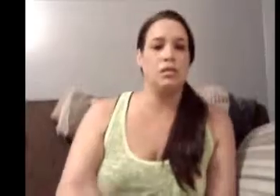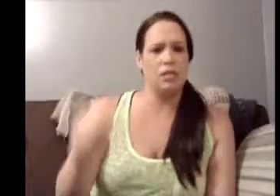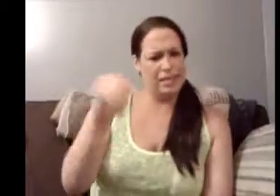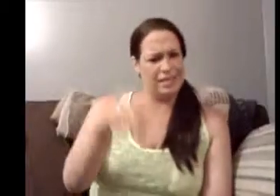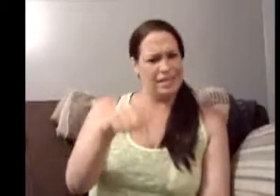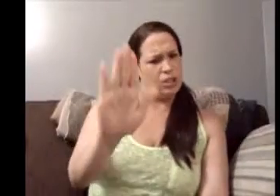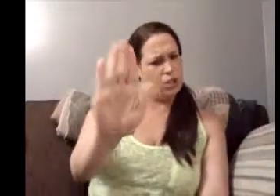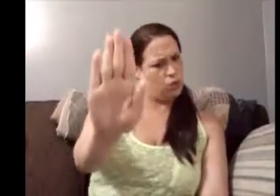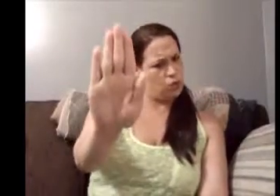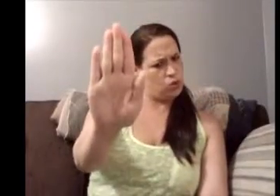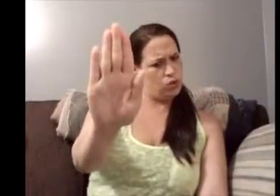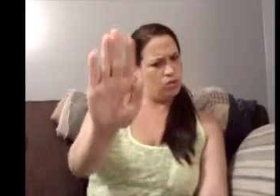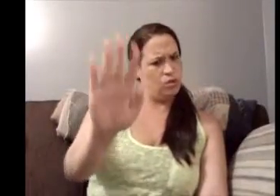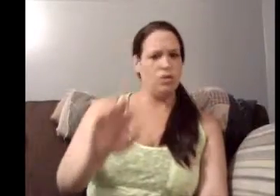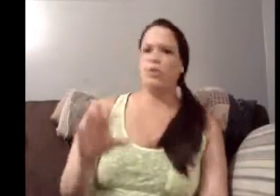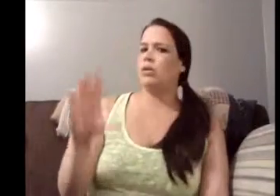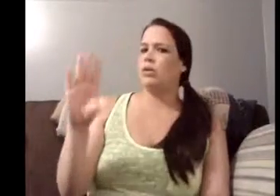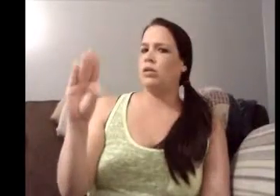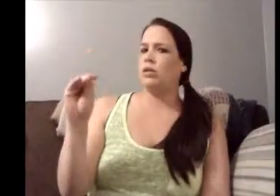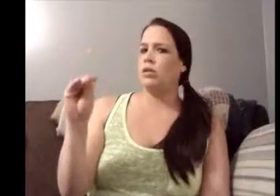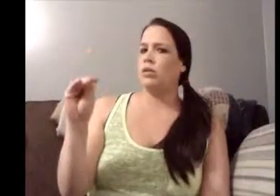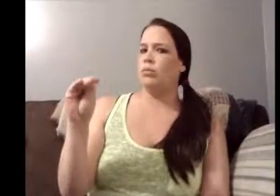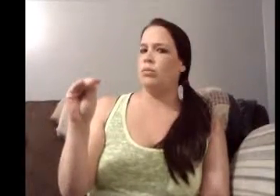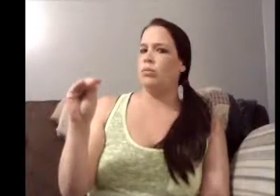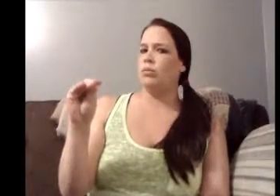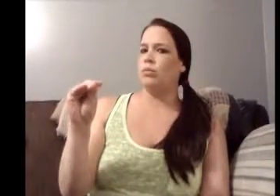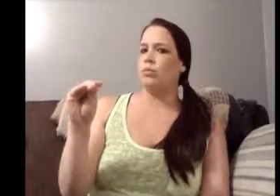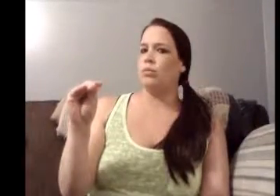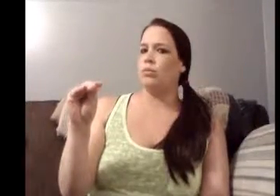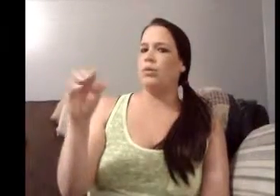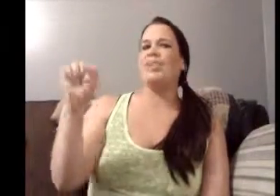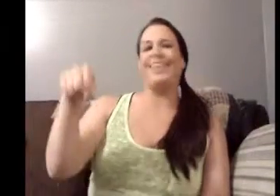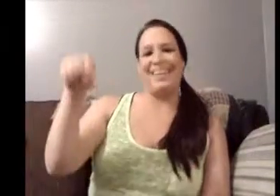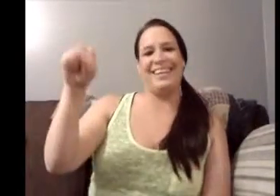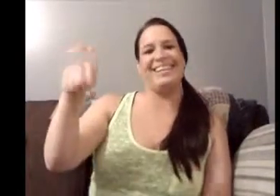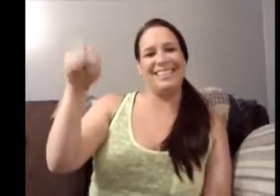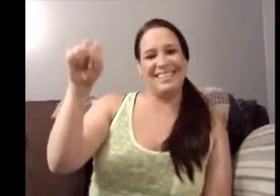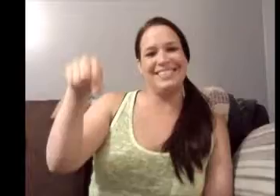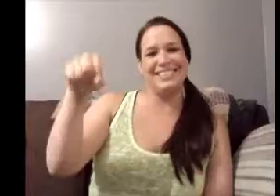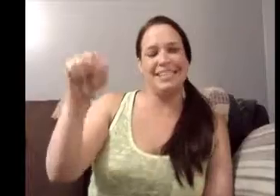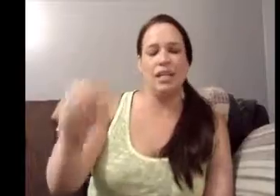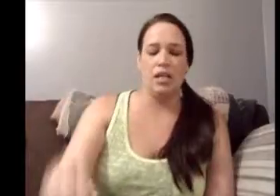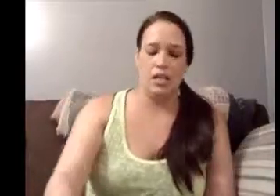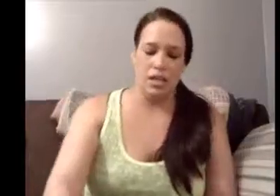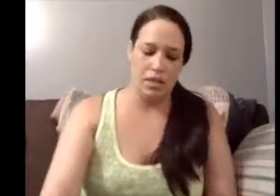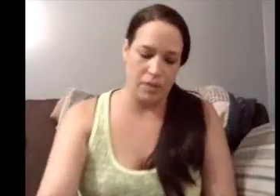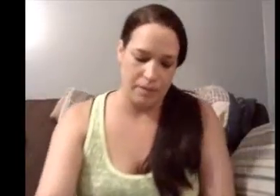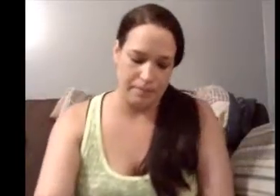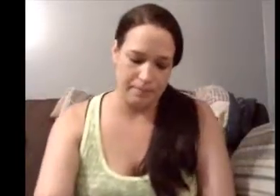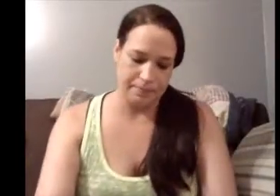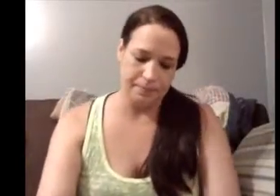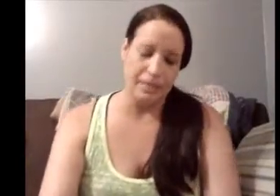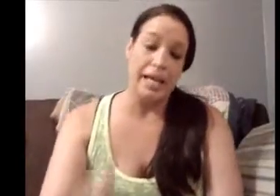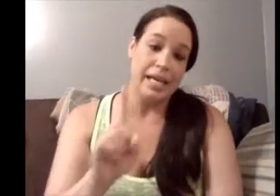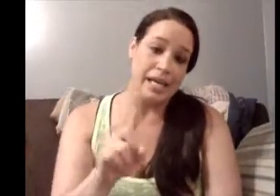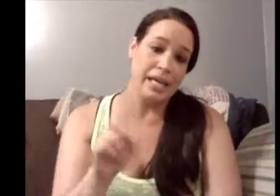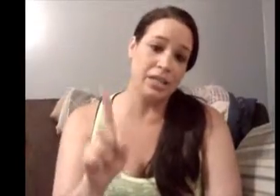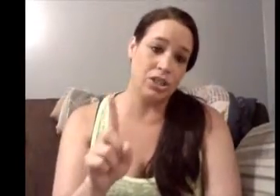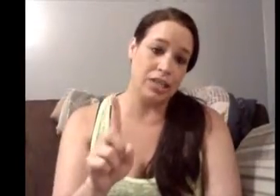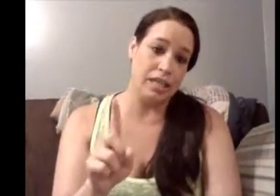Is this yours? No. Yes. Okay. He and she.